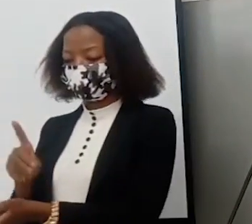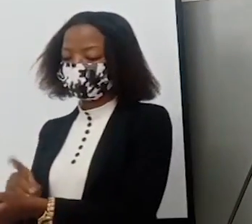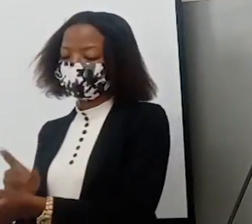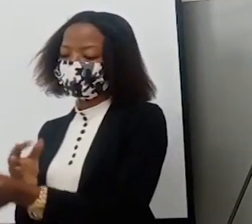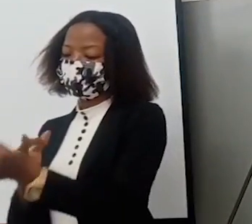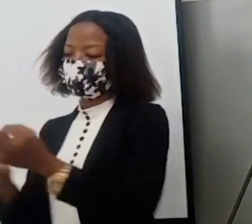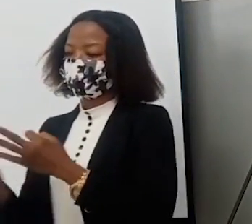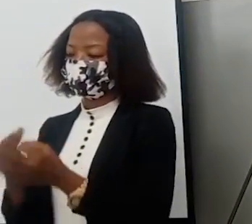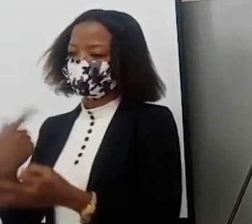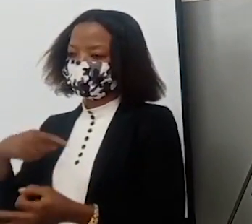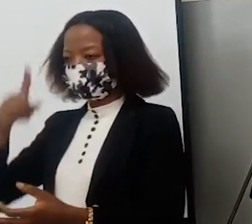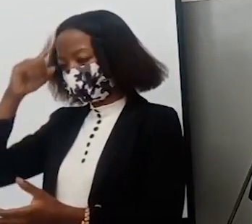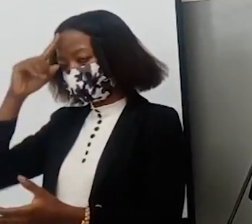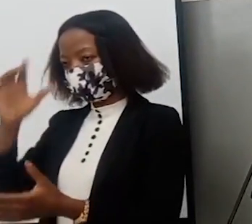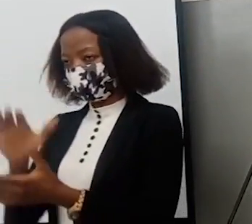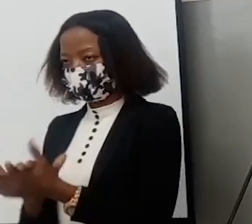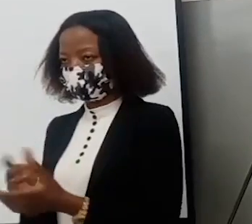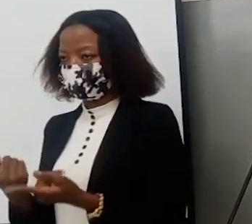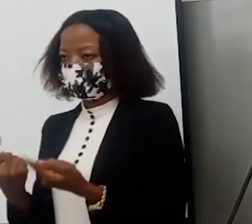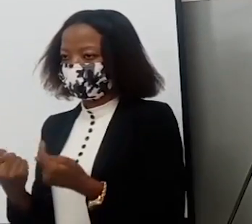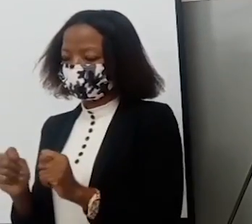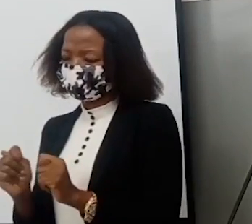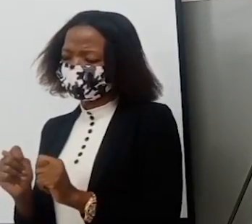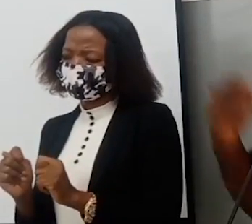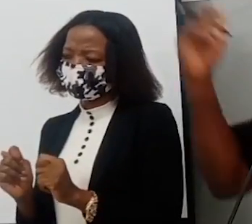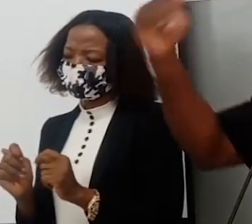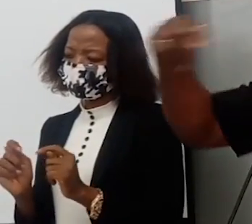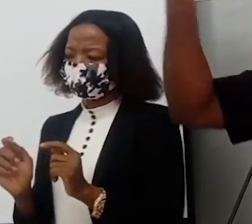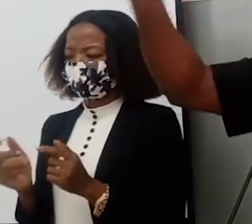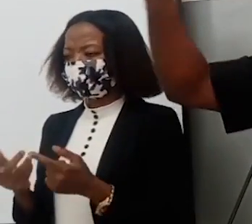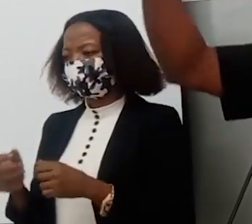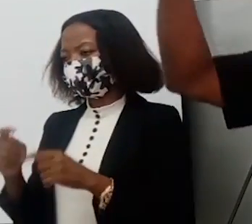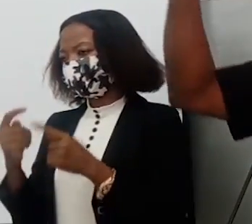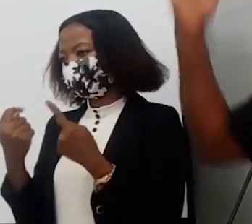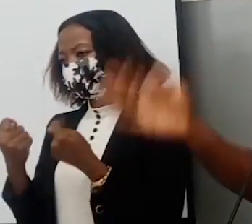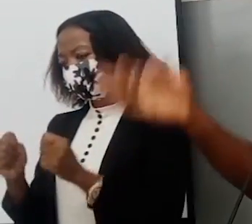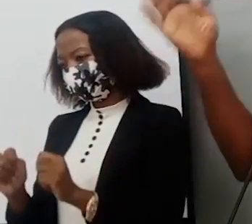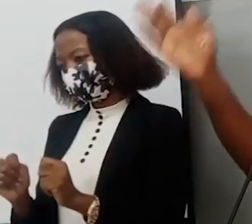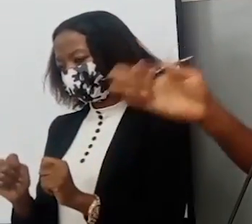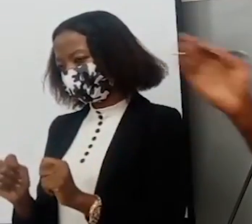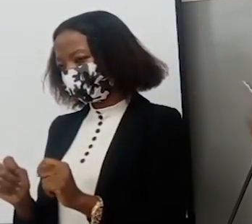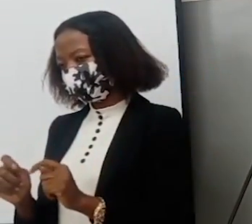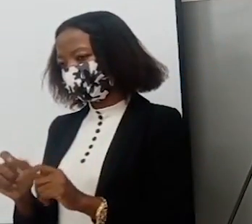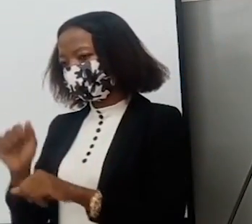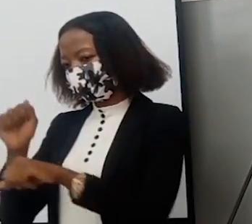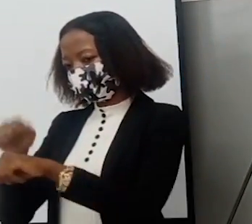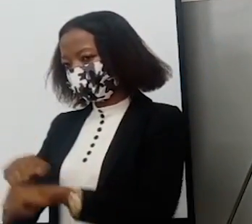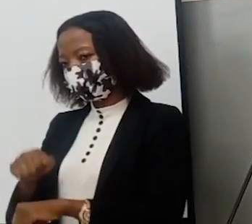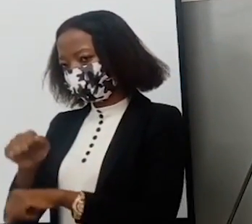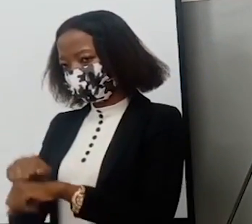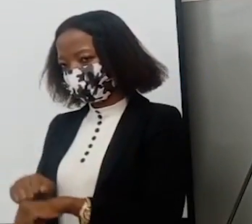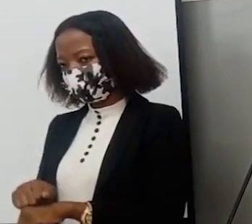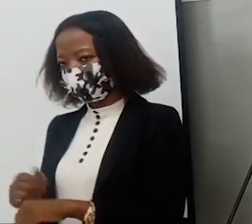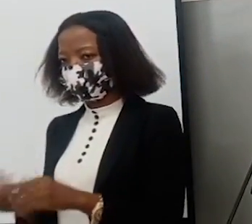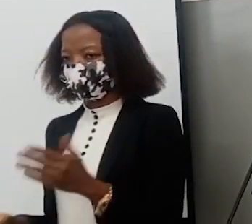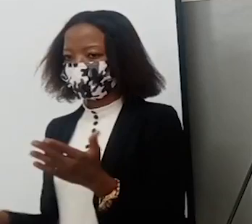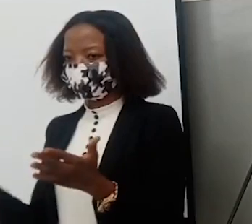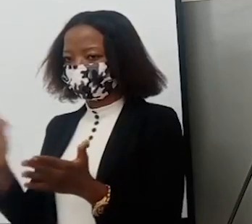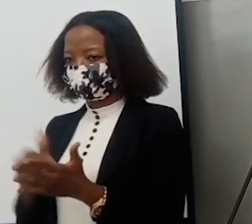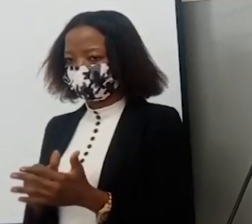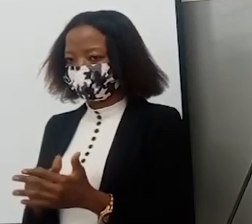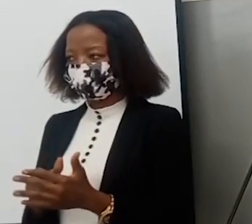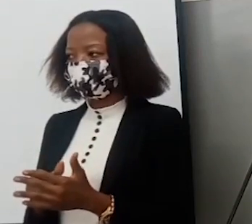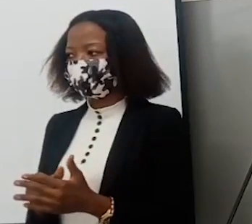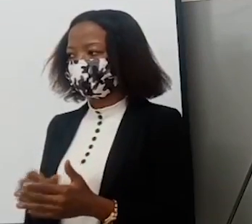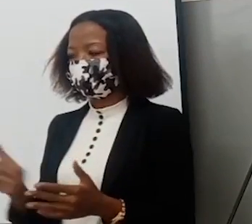we believe that we are plateauing and we are bending the curve, but perhaps we need one further cycle of a week to have a definitive